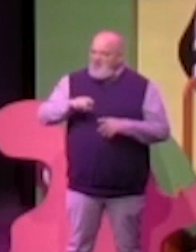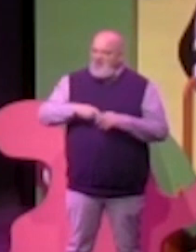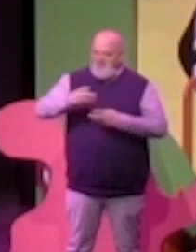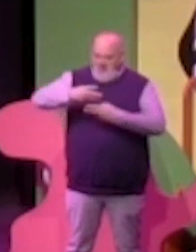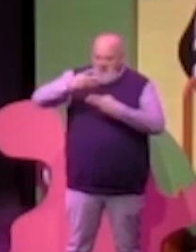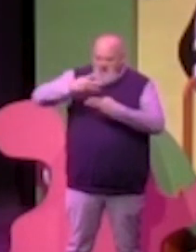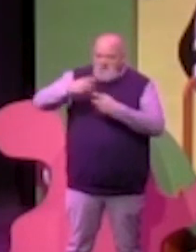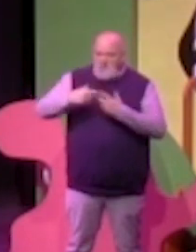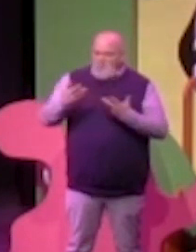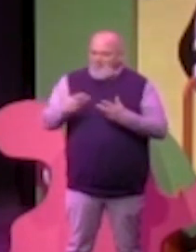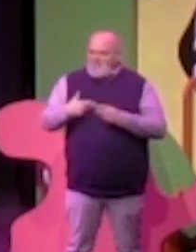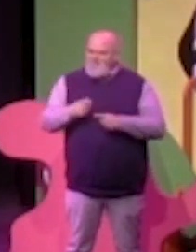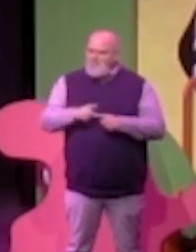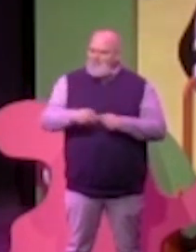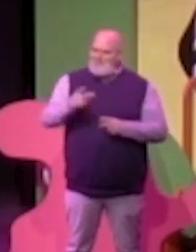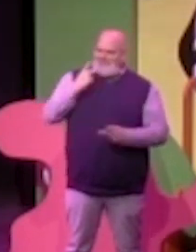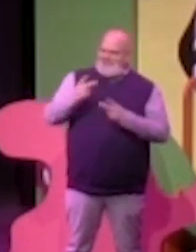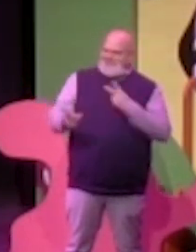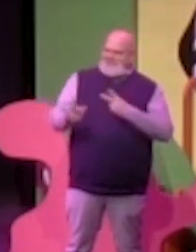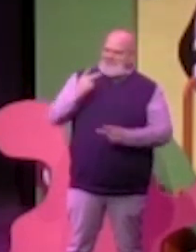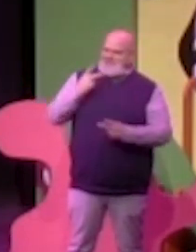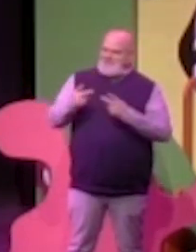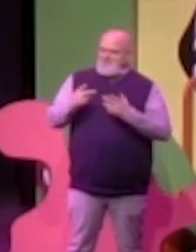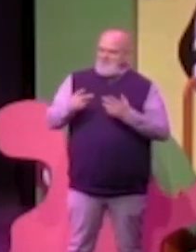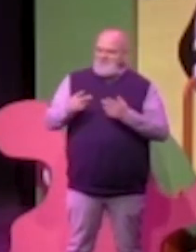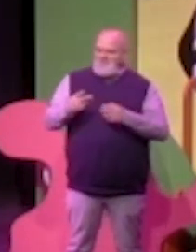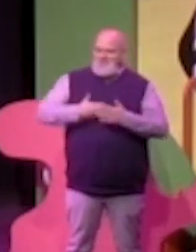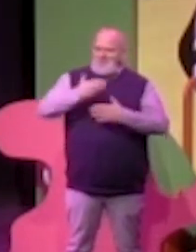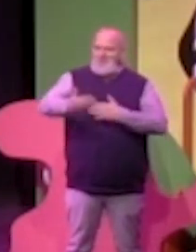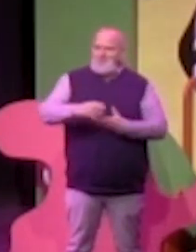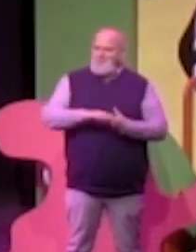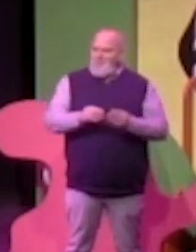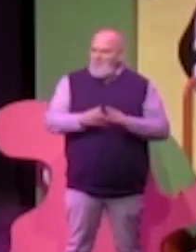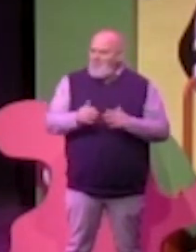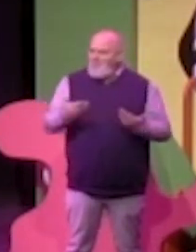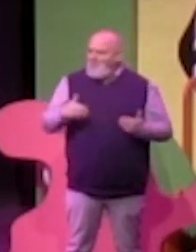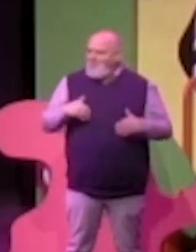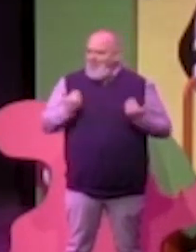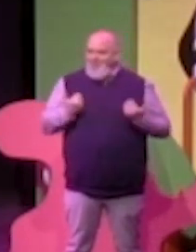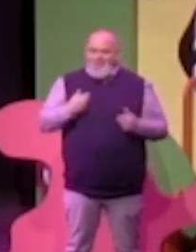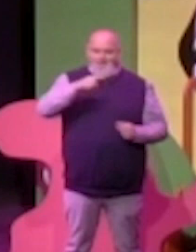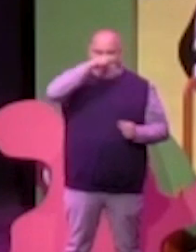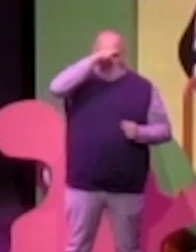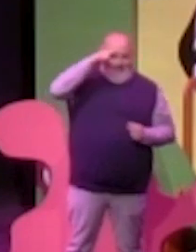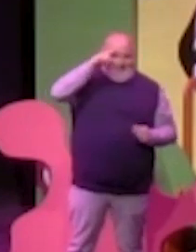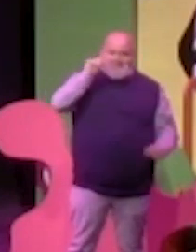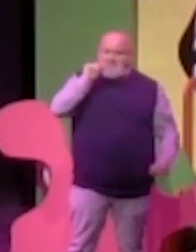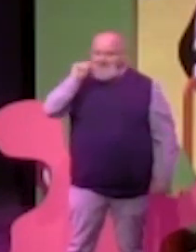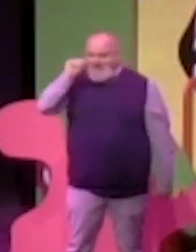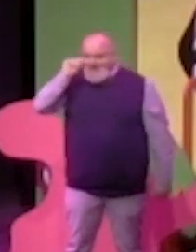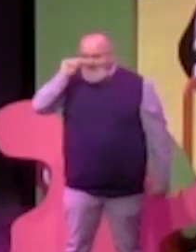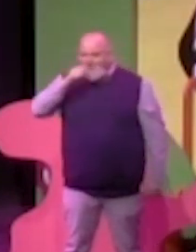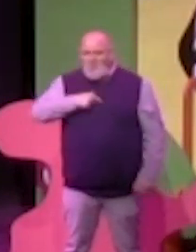following, but where I'm just looking, it's just like the next story of a young black teenager who was shot just